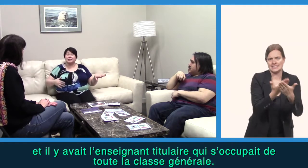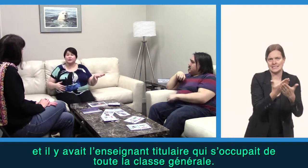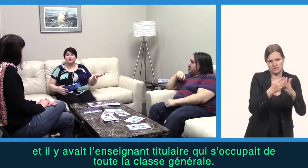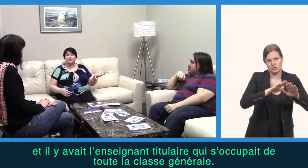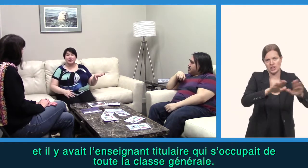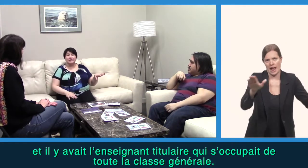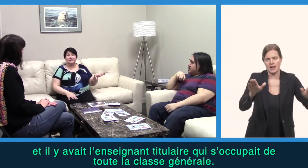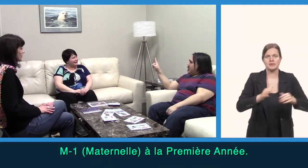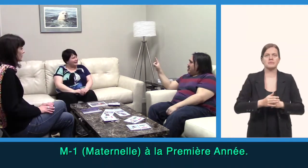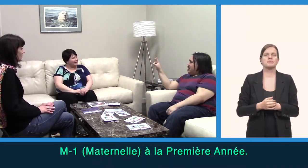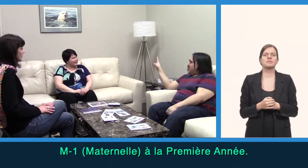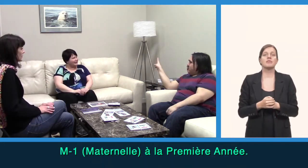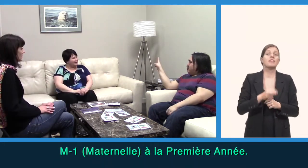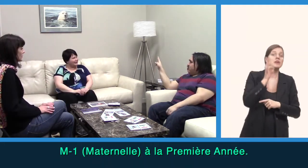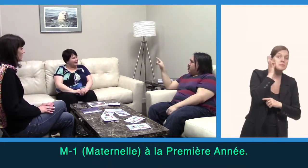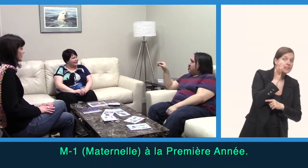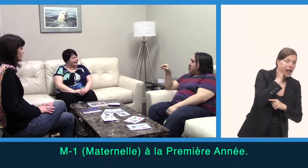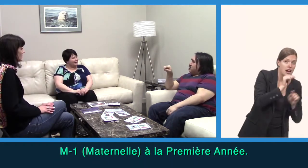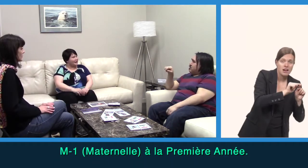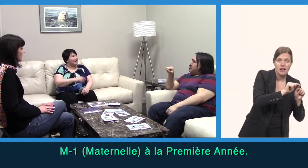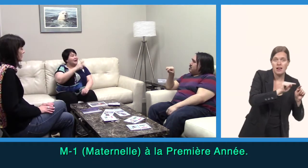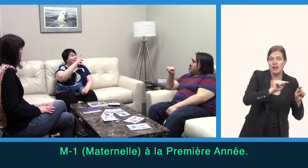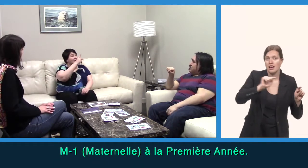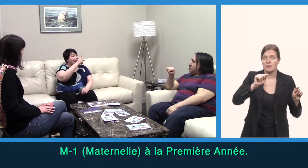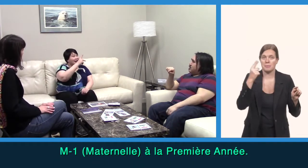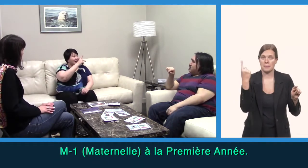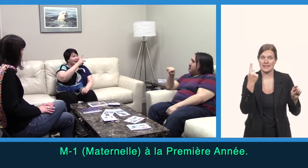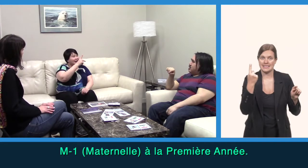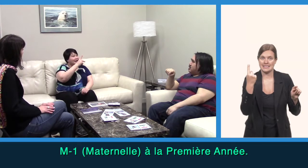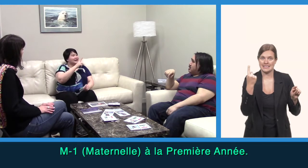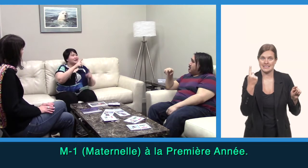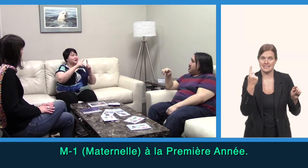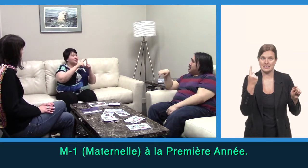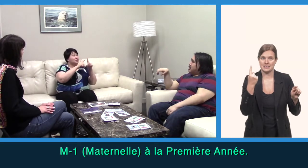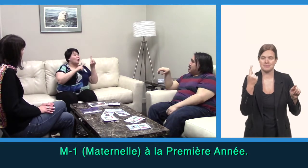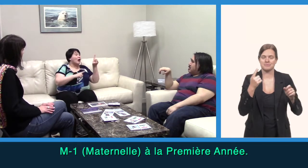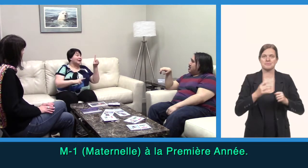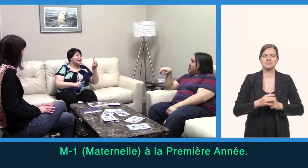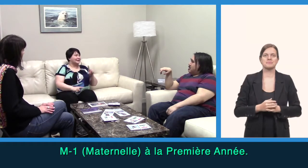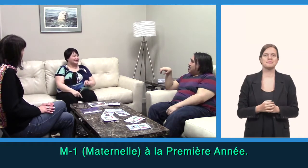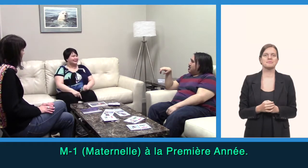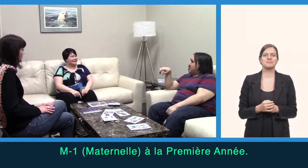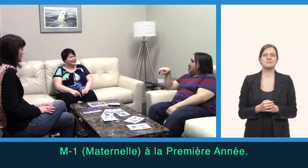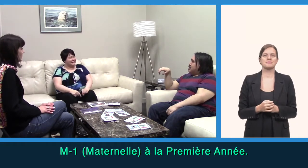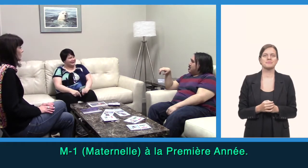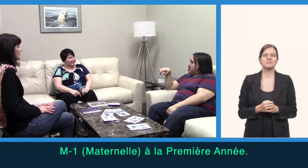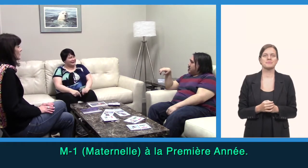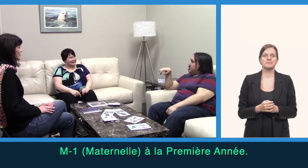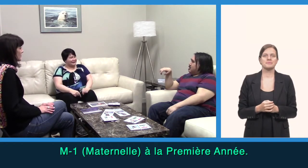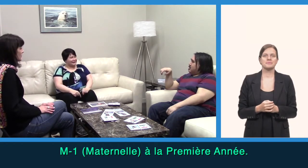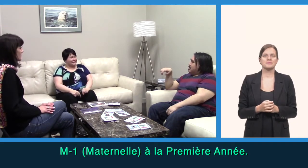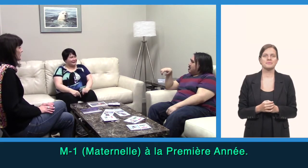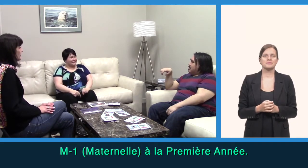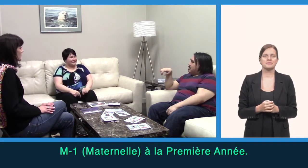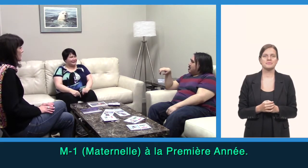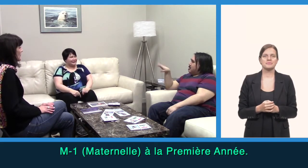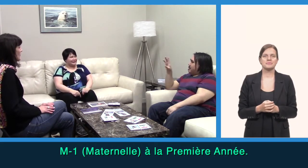full classroom, right? K to 1.